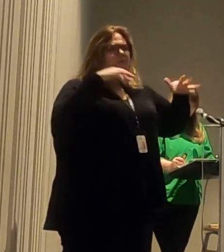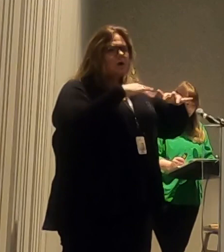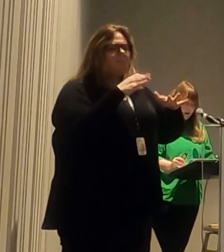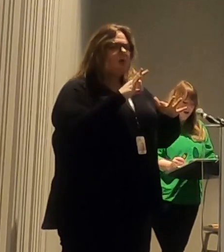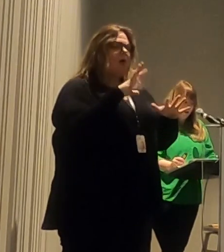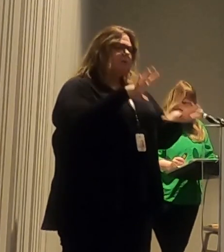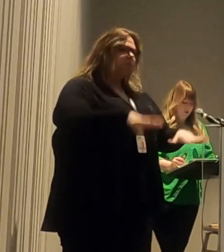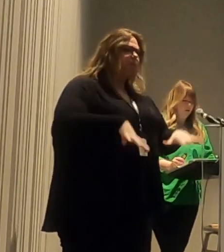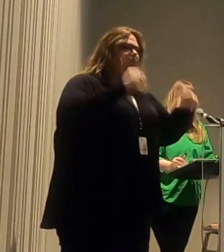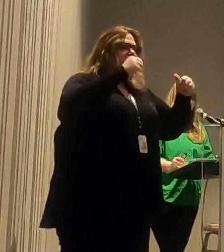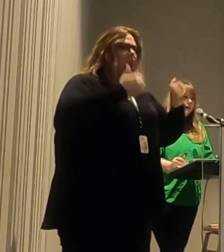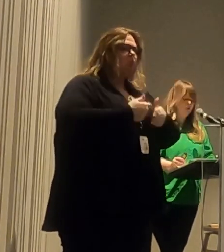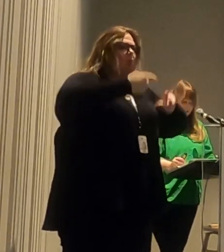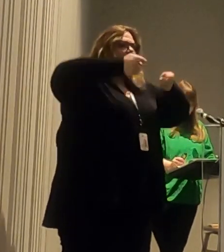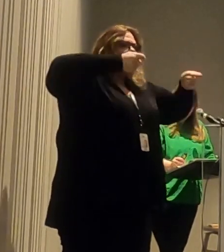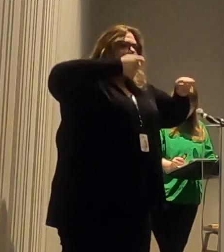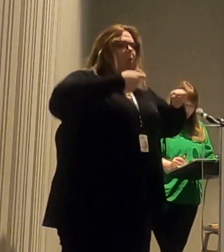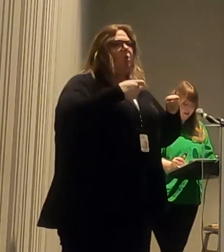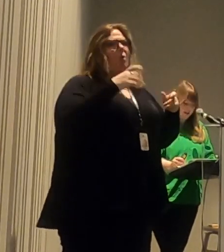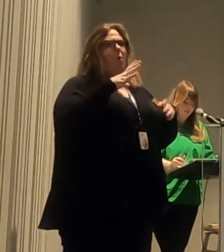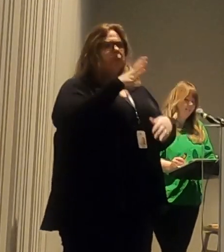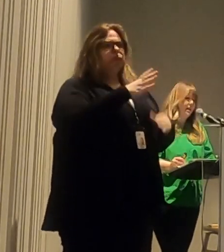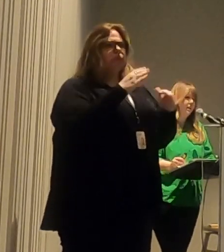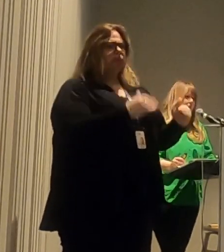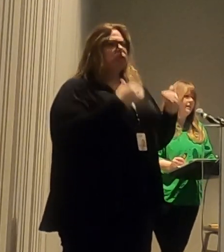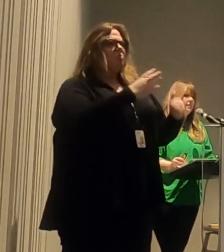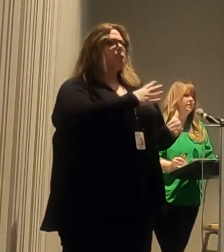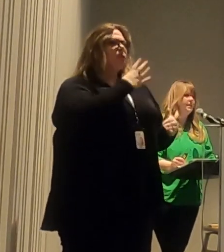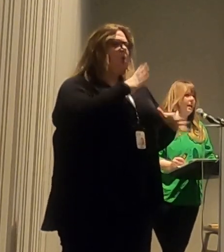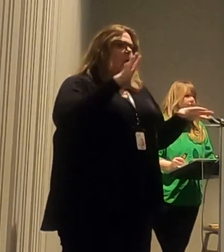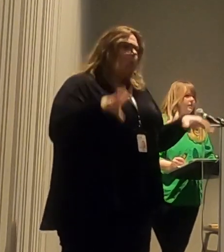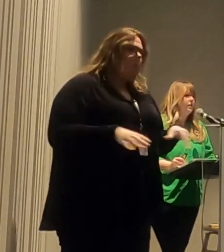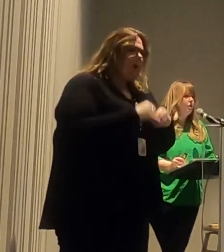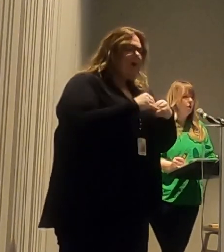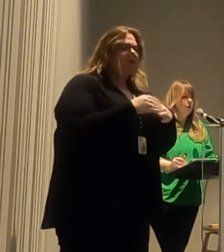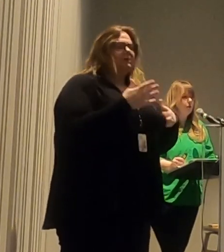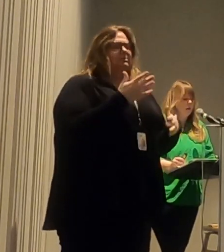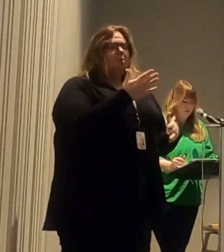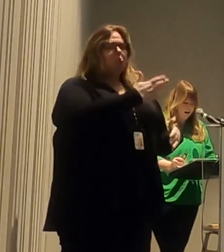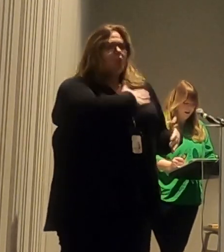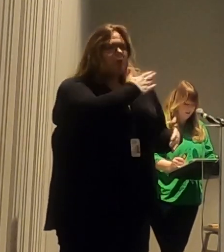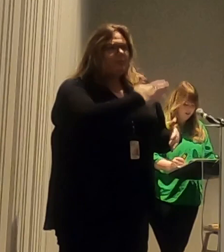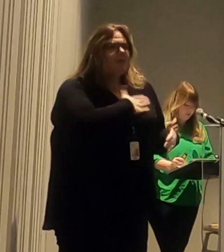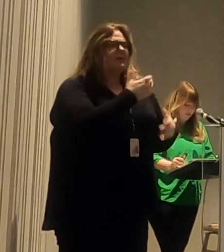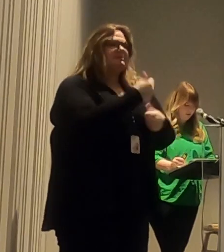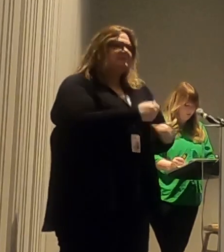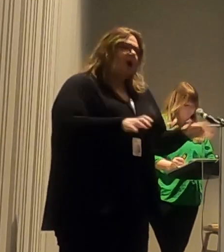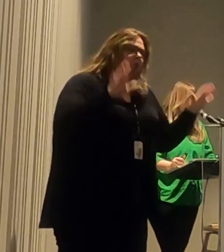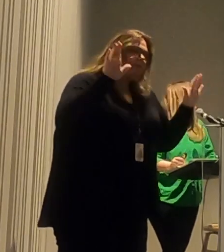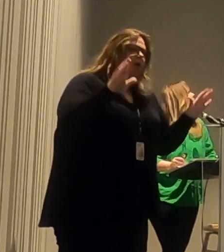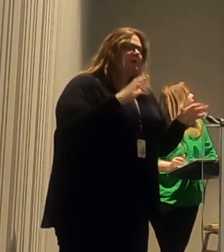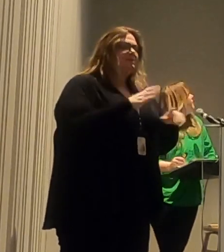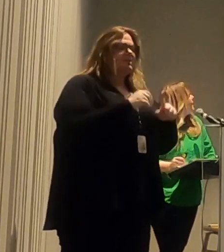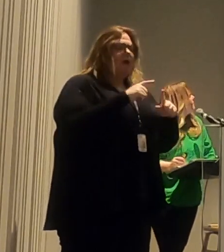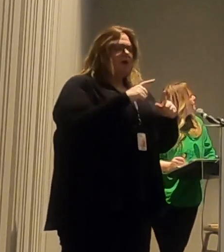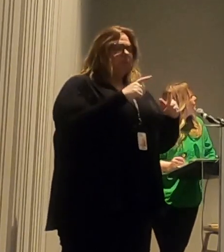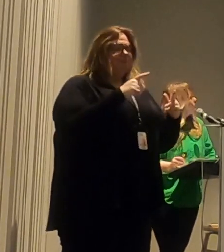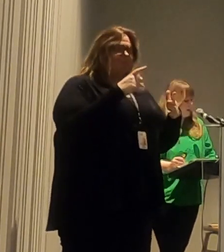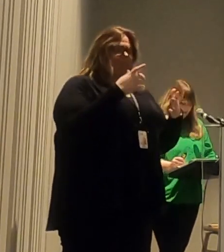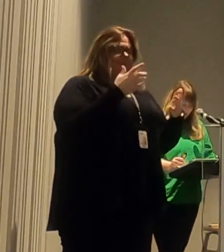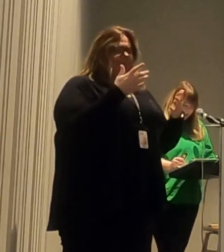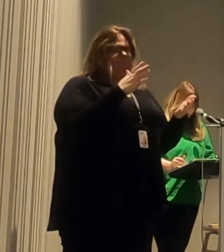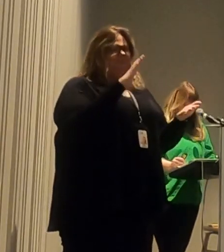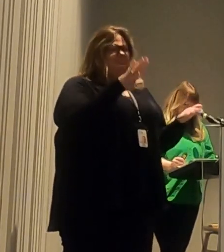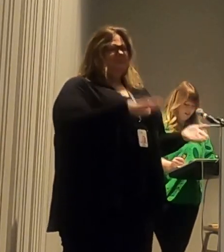to the throne, imperial weddings, birthdays, and sacrifices to heaven, earth, and the ancestors. Next